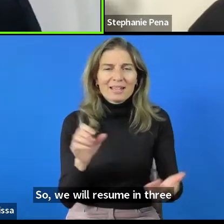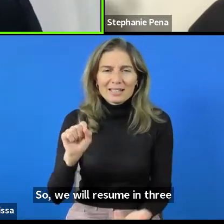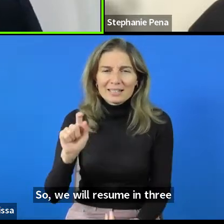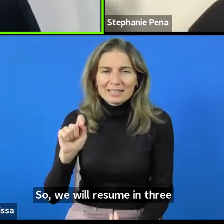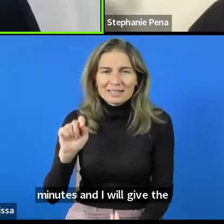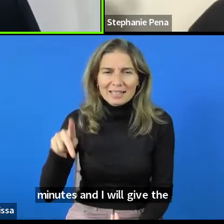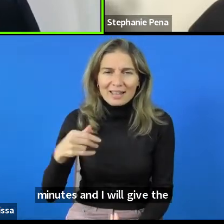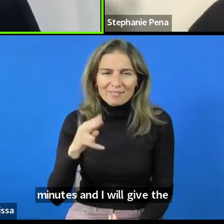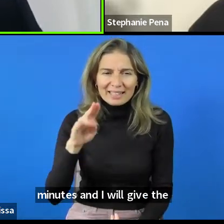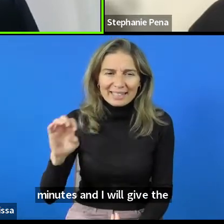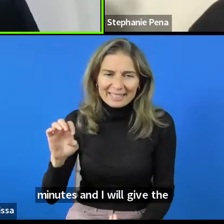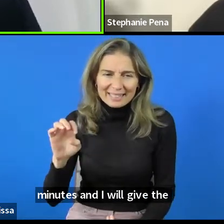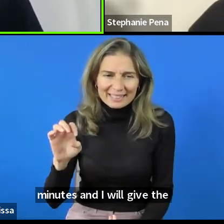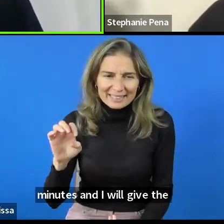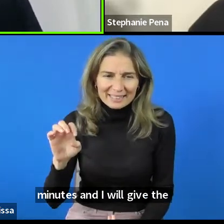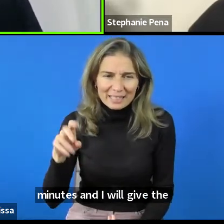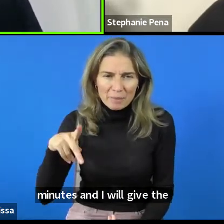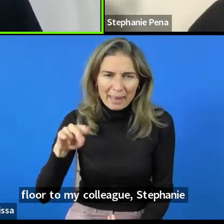be leading the Q&A.